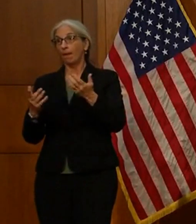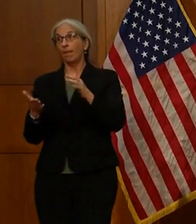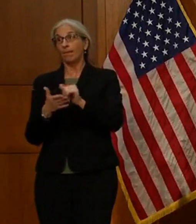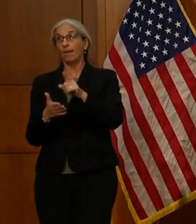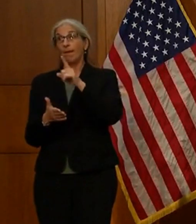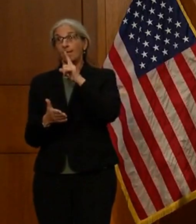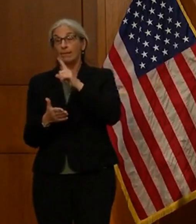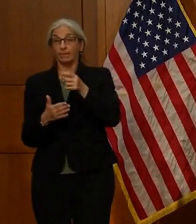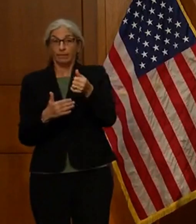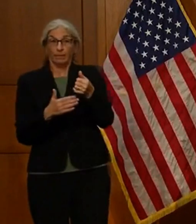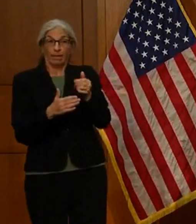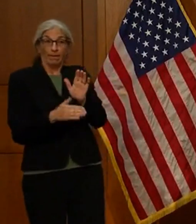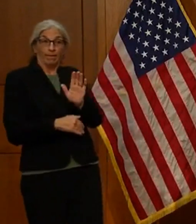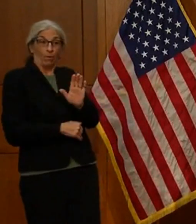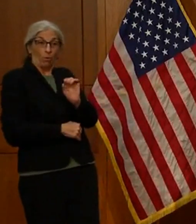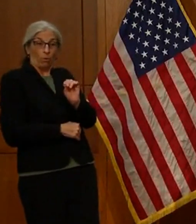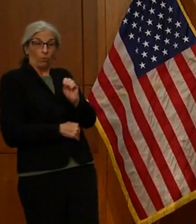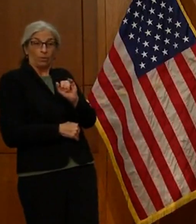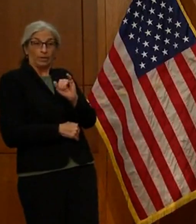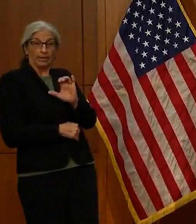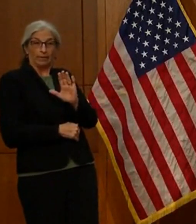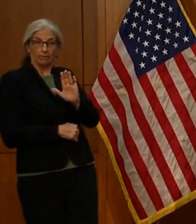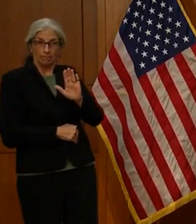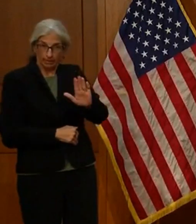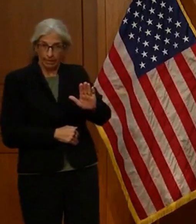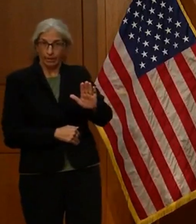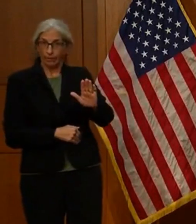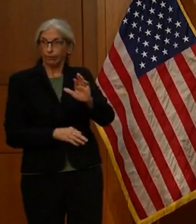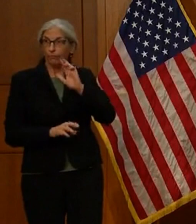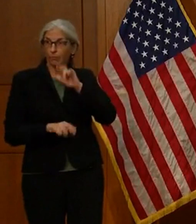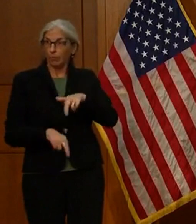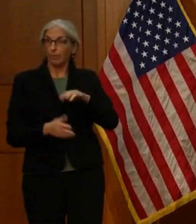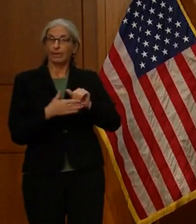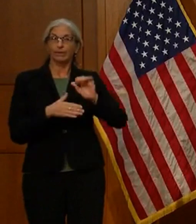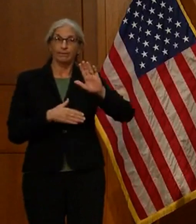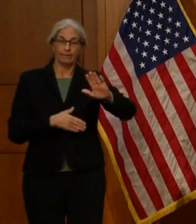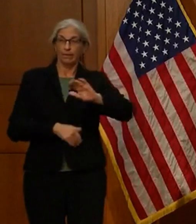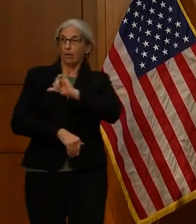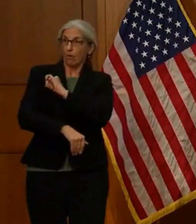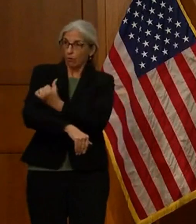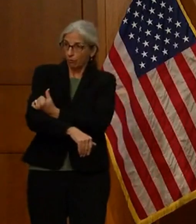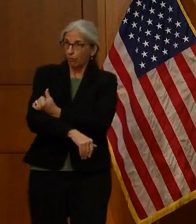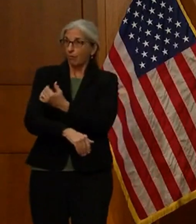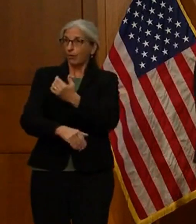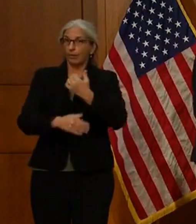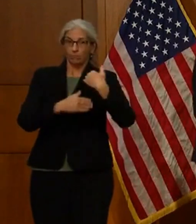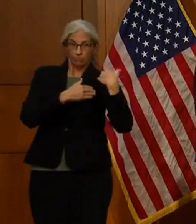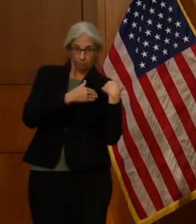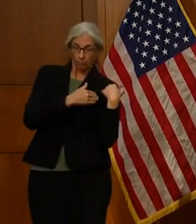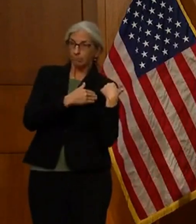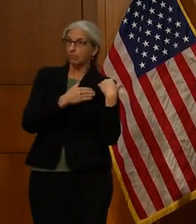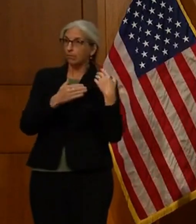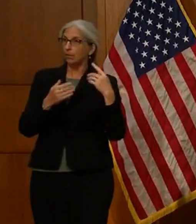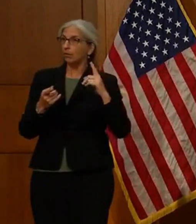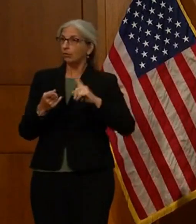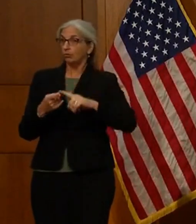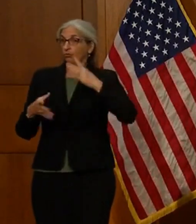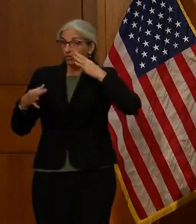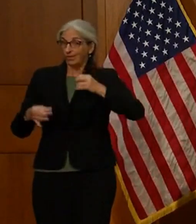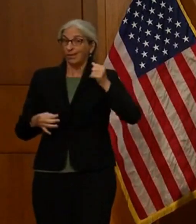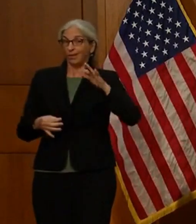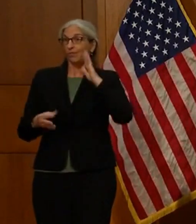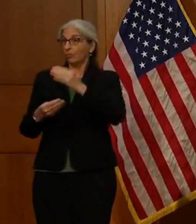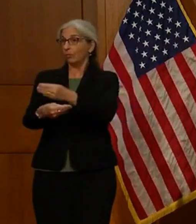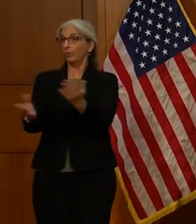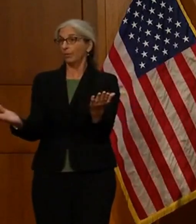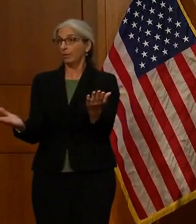of the OSIG. It is their authority, obligation, responsibility to determine whether or not that gets released. And by code,